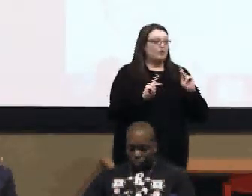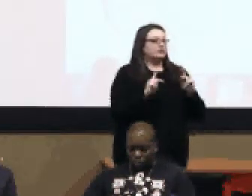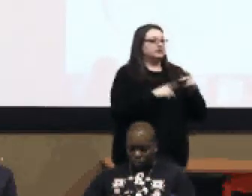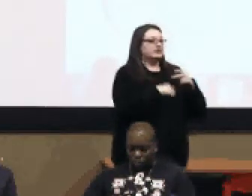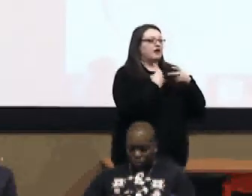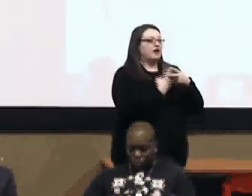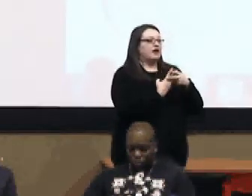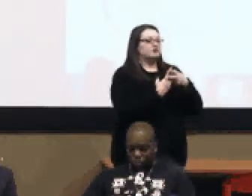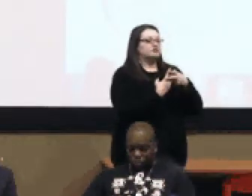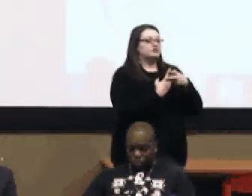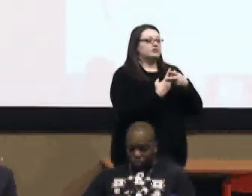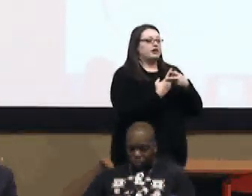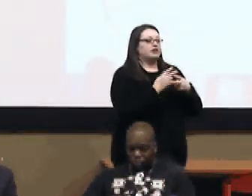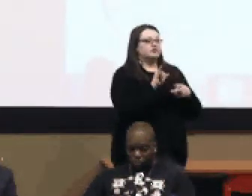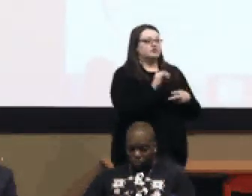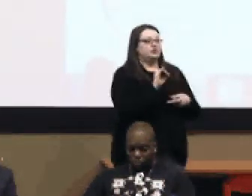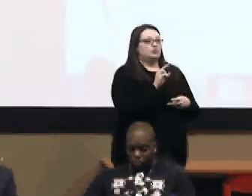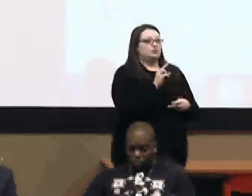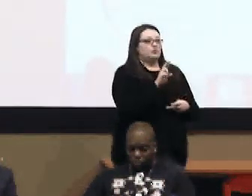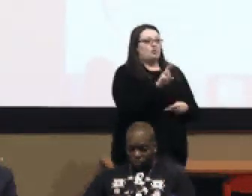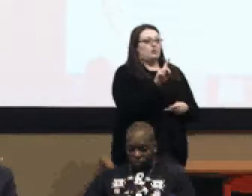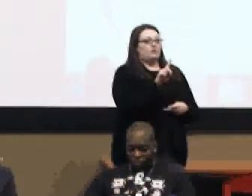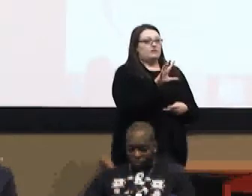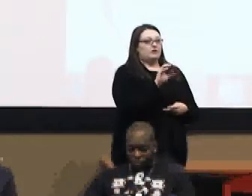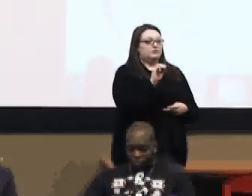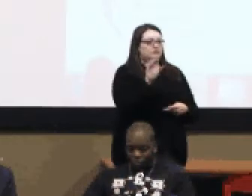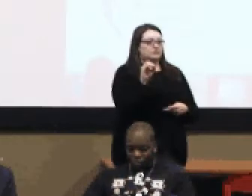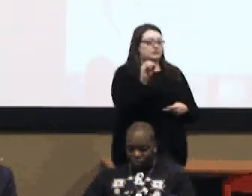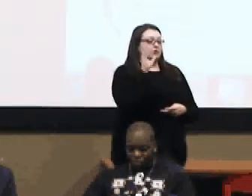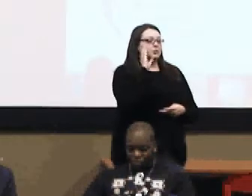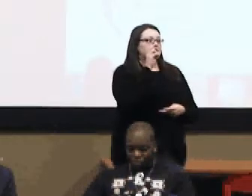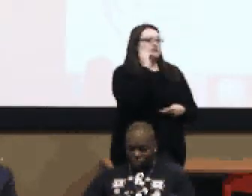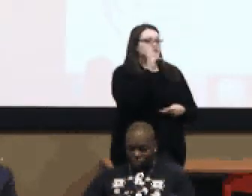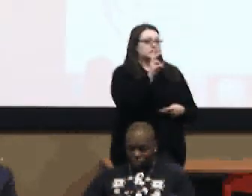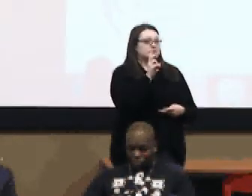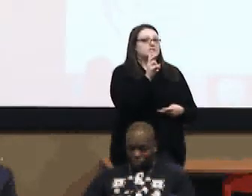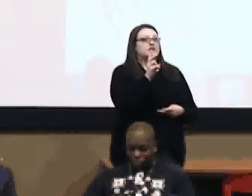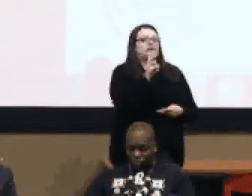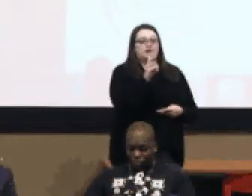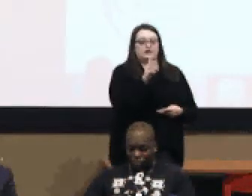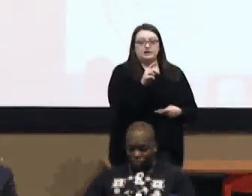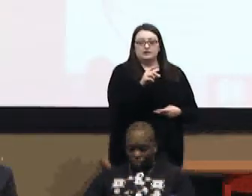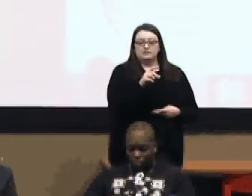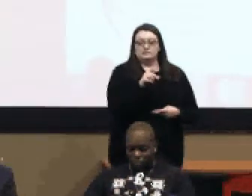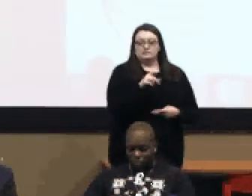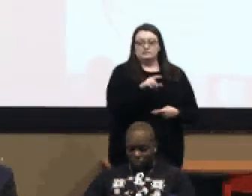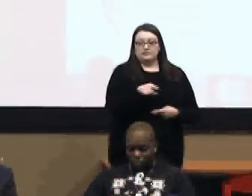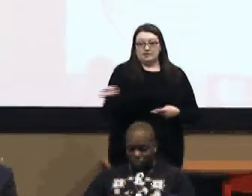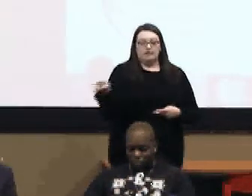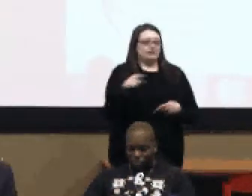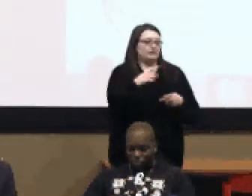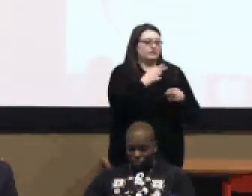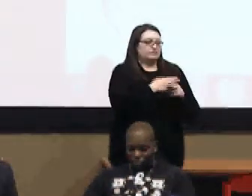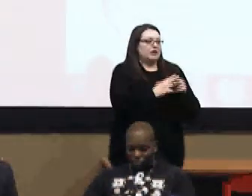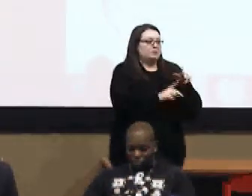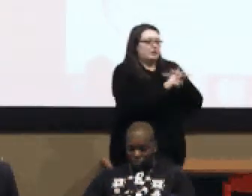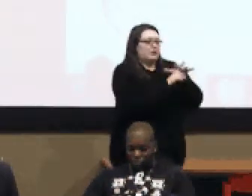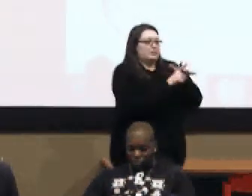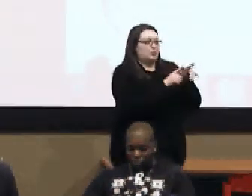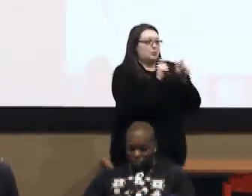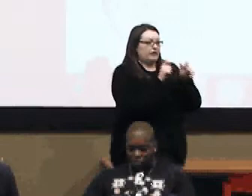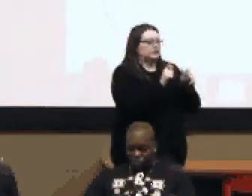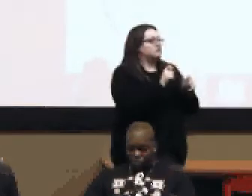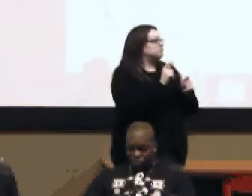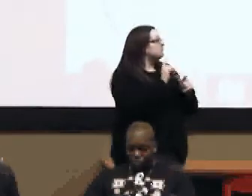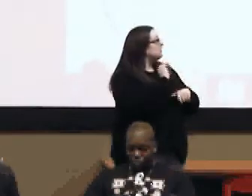the hashtag #GOUR1500. You'll probably see their accounts pop up here rather quickly. In fact, I put one out